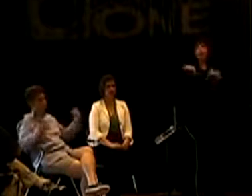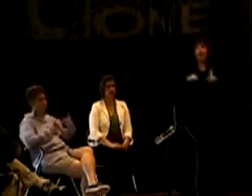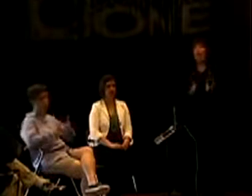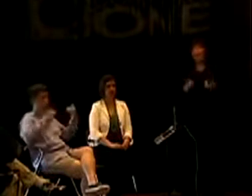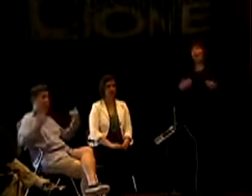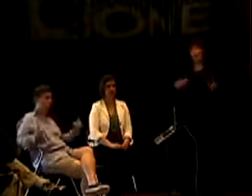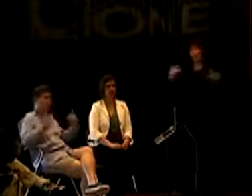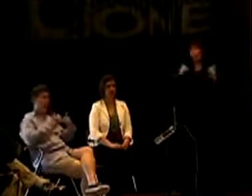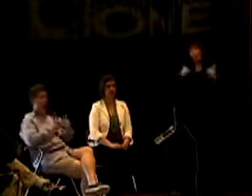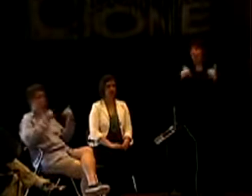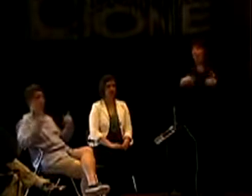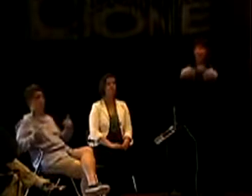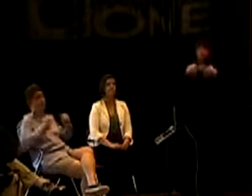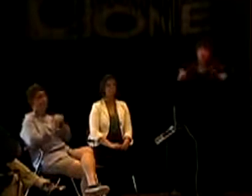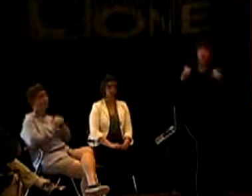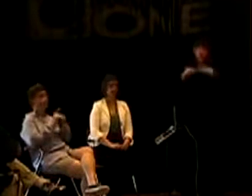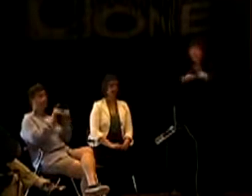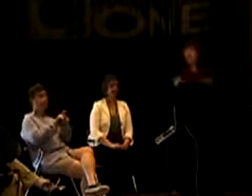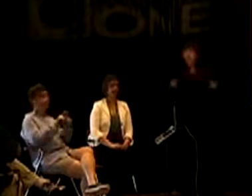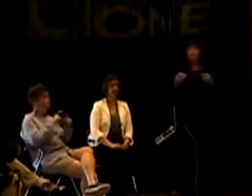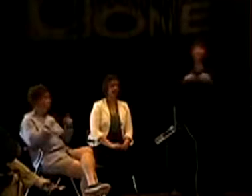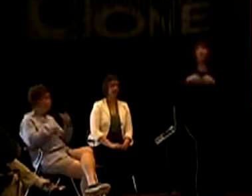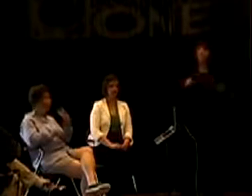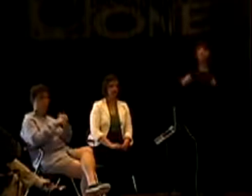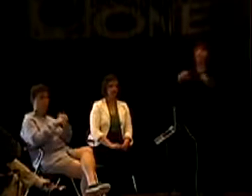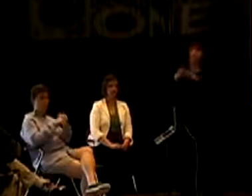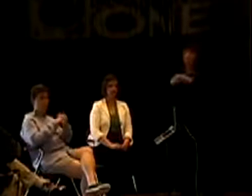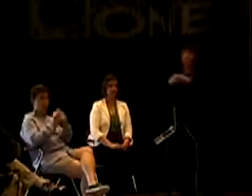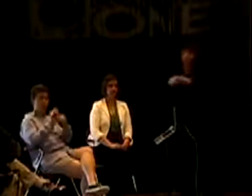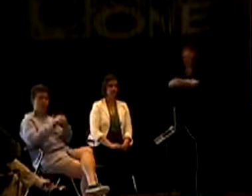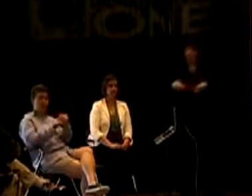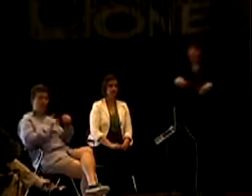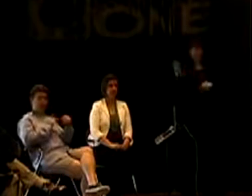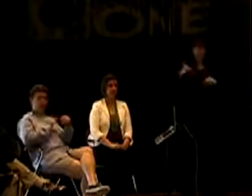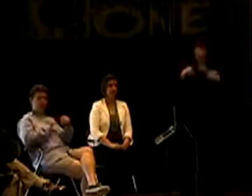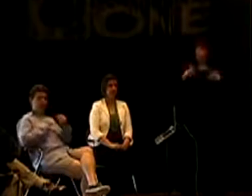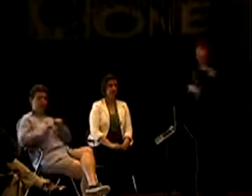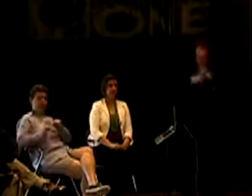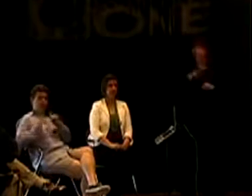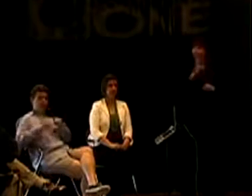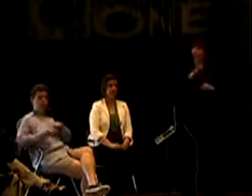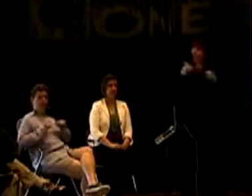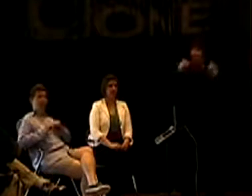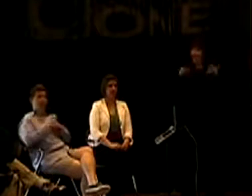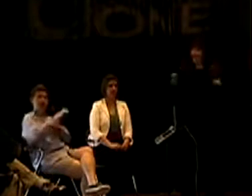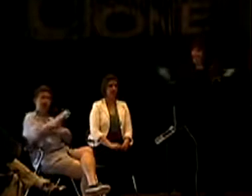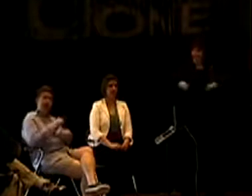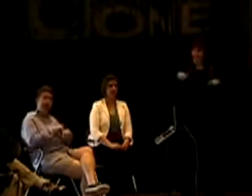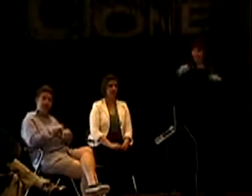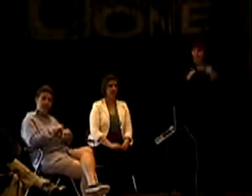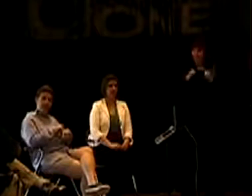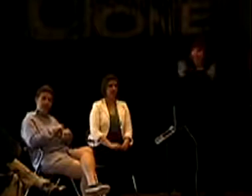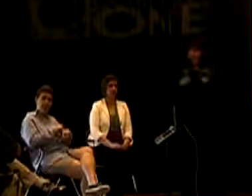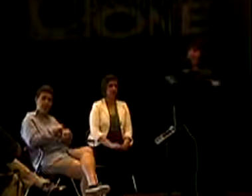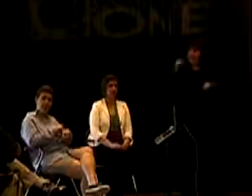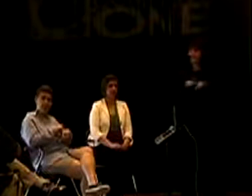We're tired of having a separate place for ourselves. And also, I want to add, one thing that's cool about this